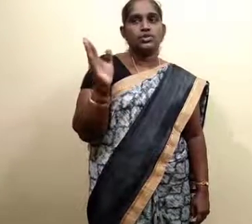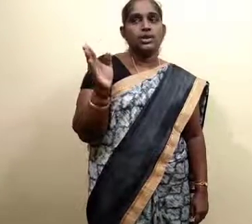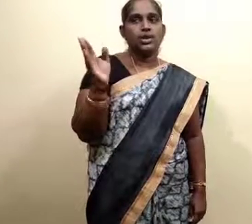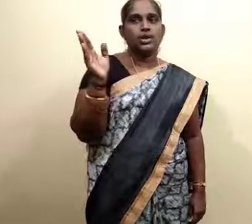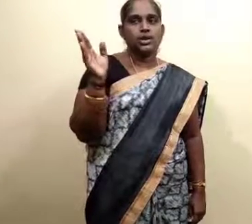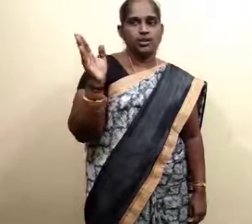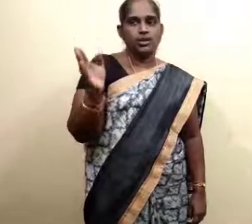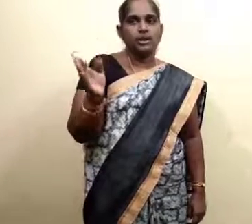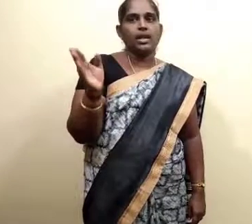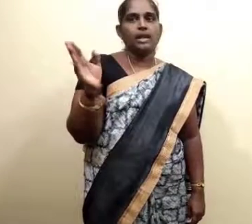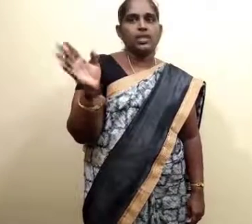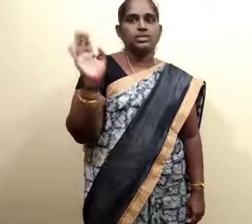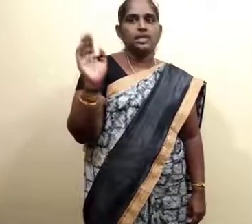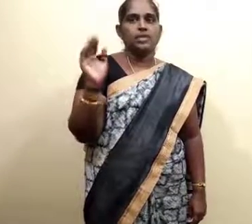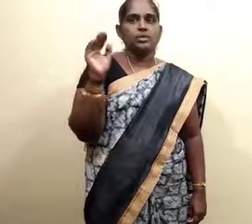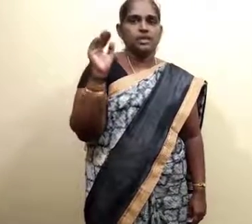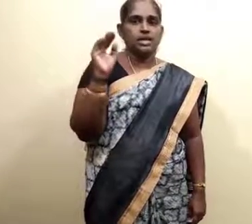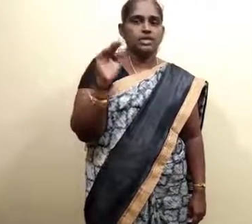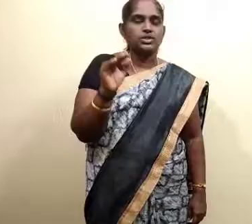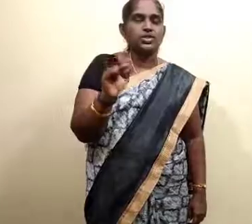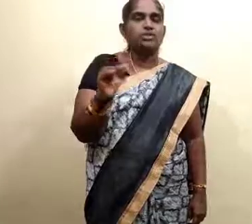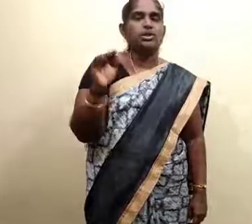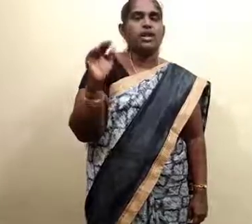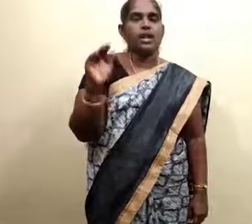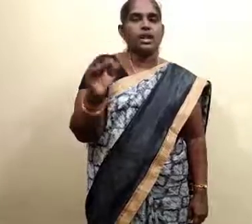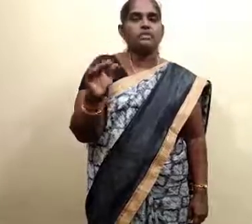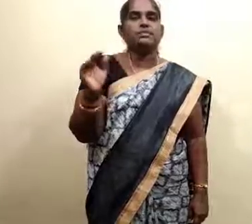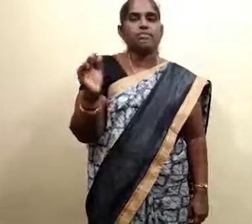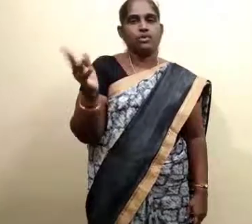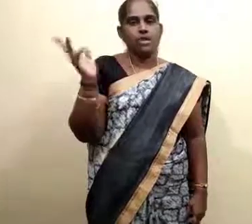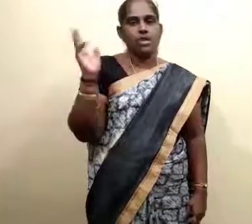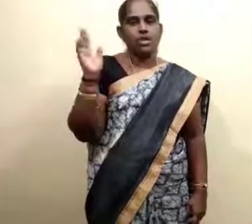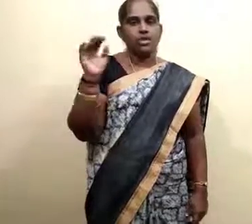to a rotary engine which consumed less fuel,